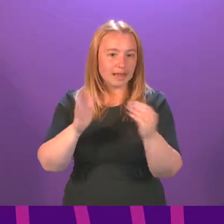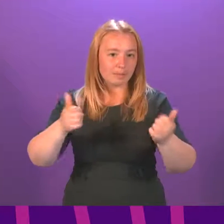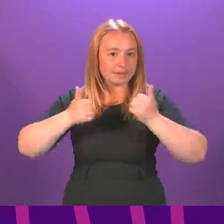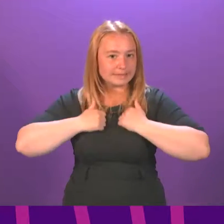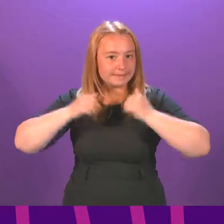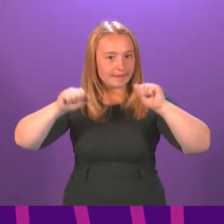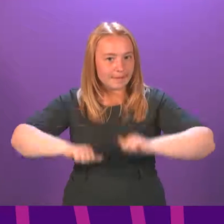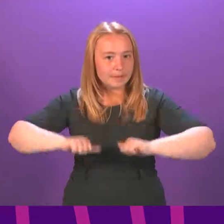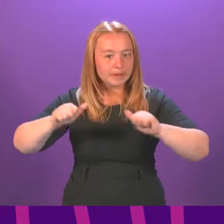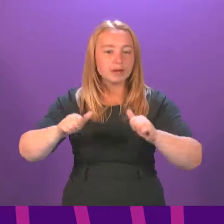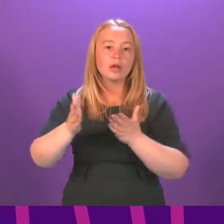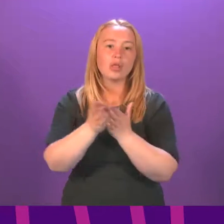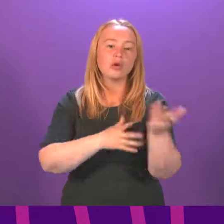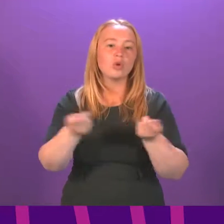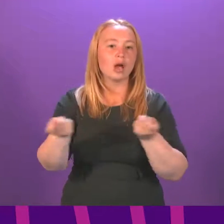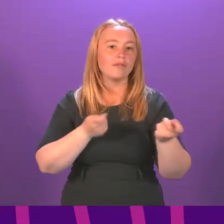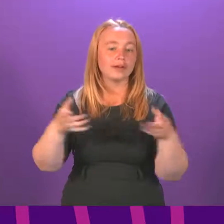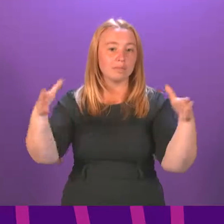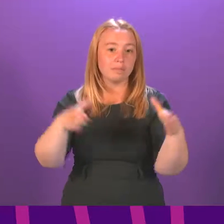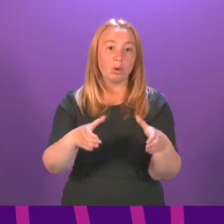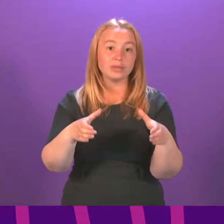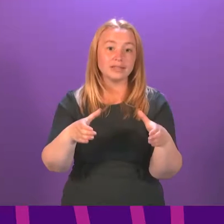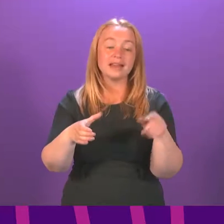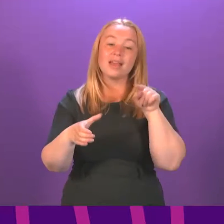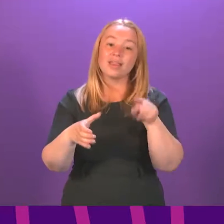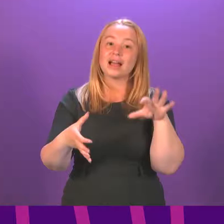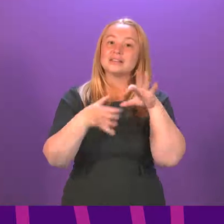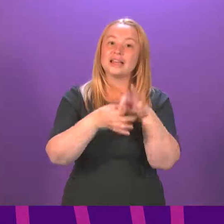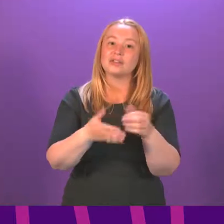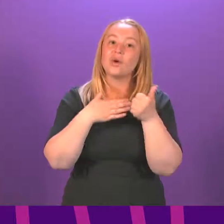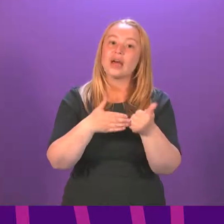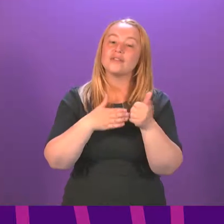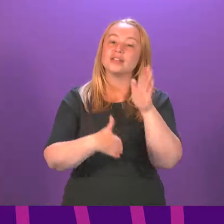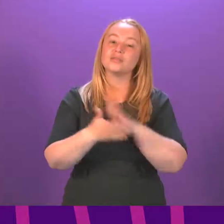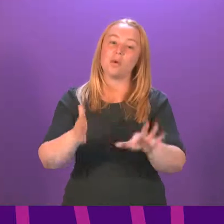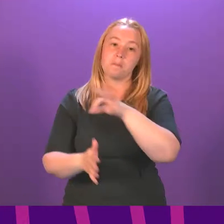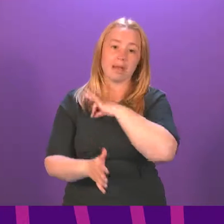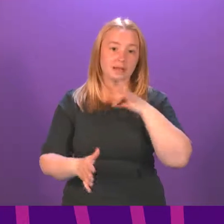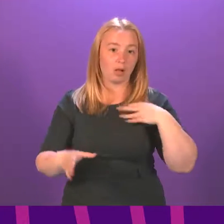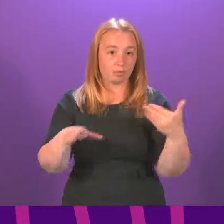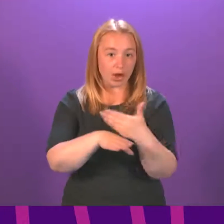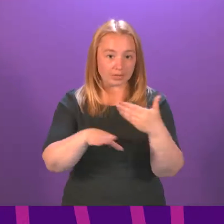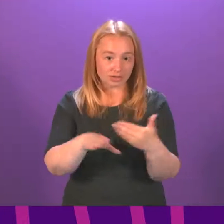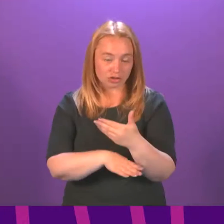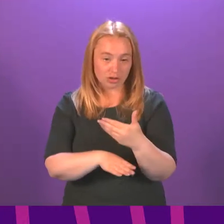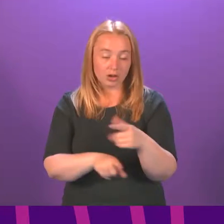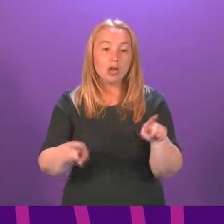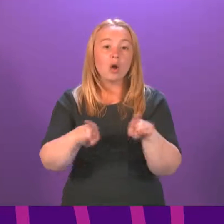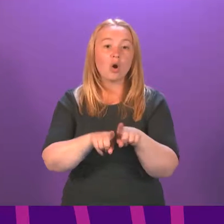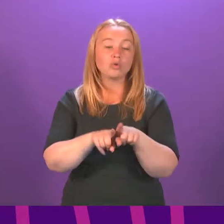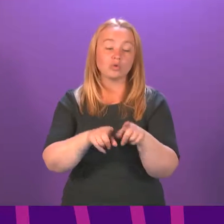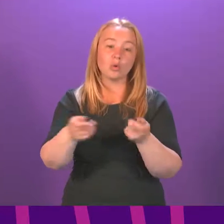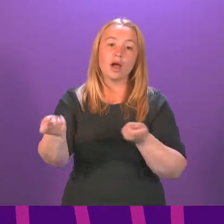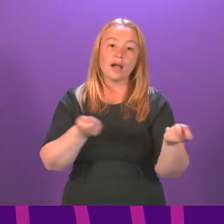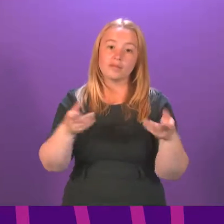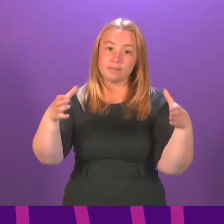managed by the individual governing bodies. And that is likely linked to advice from their own medical practitioners. And similarly to governing bodies,